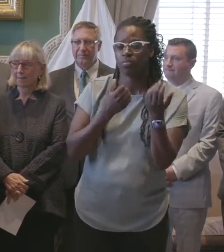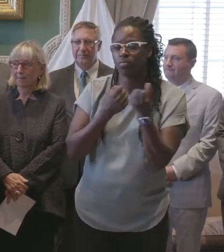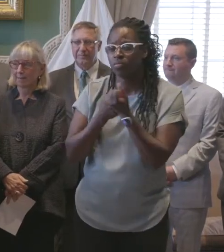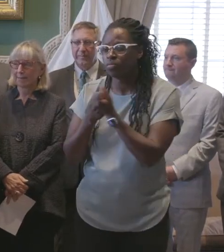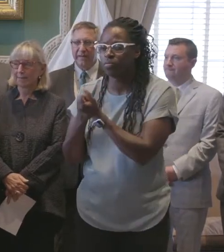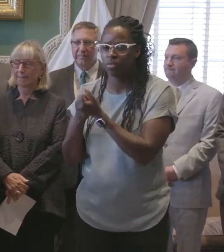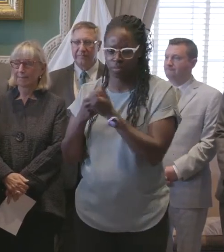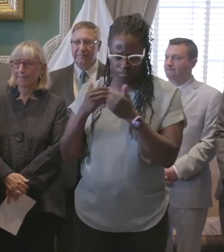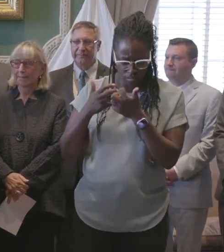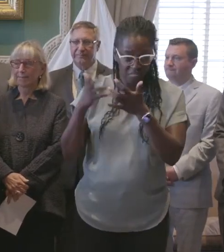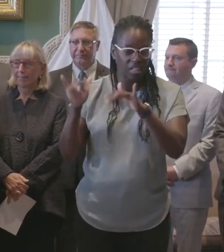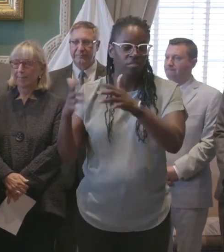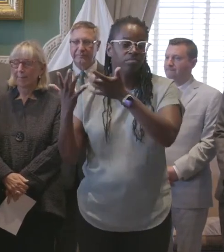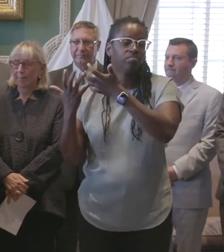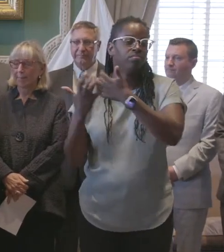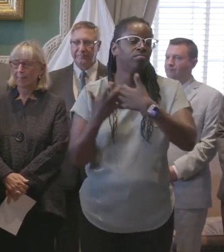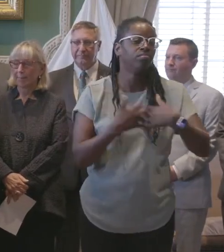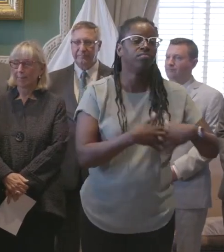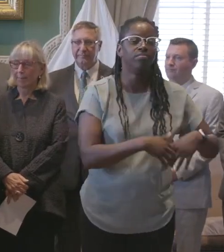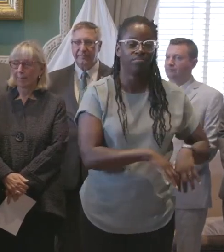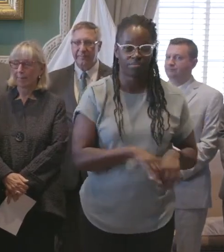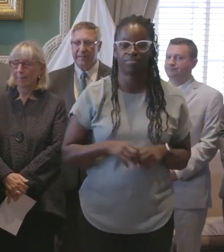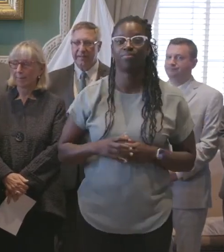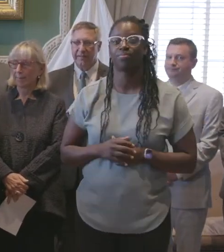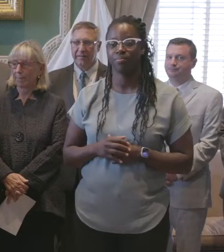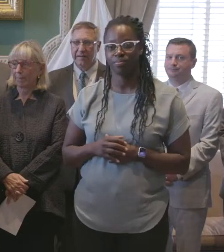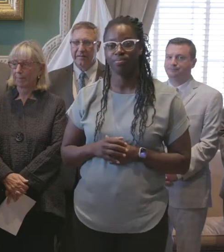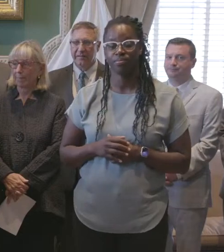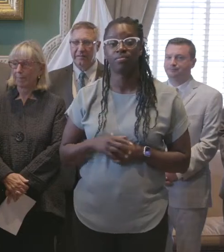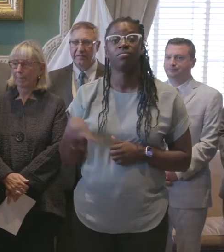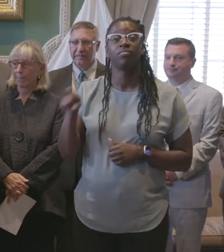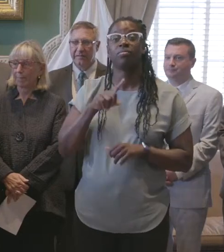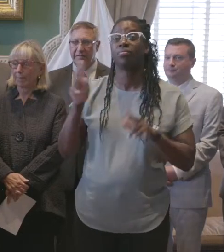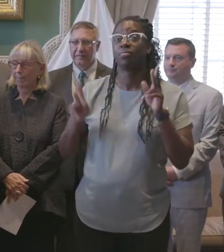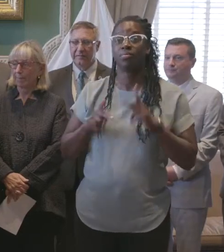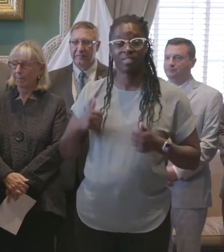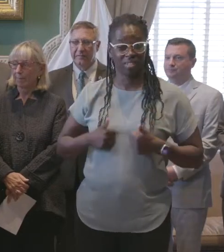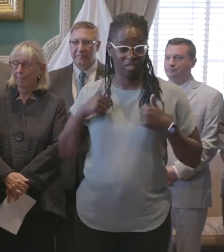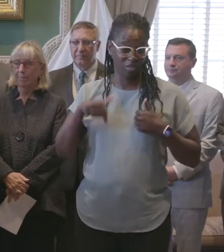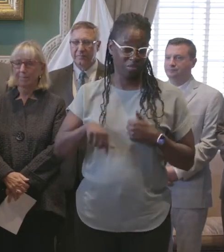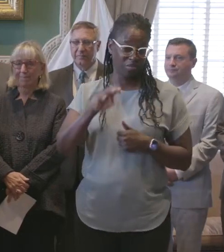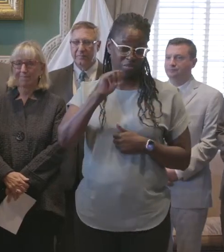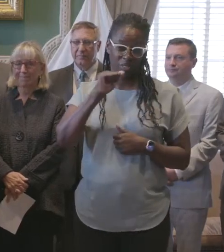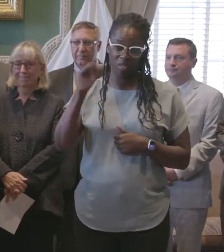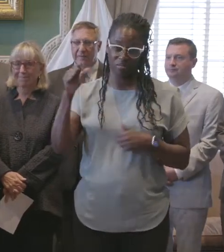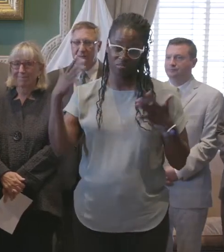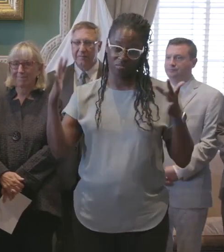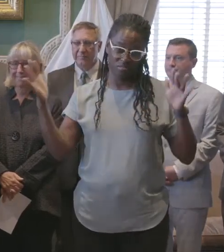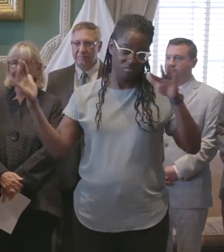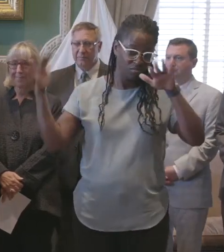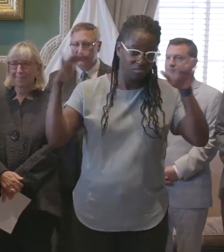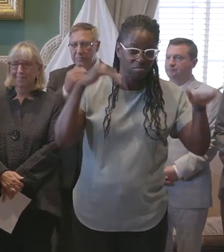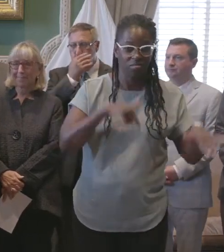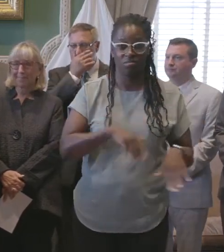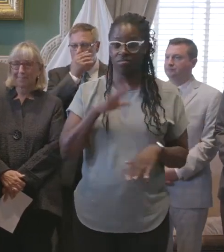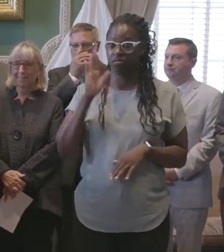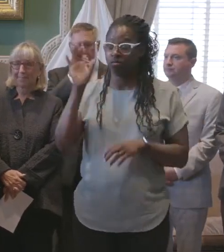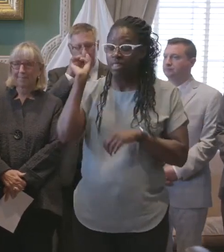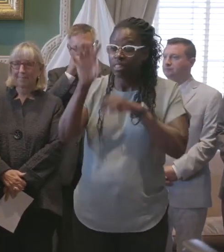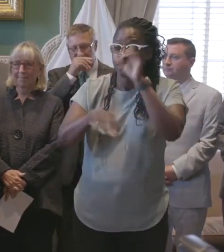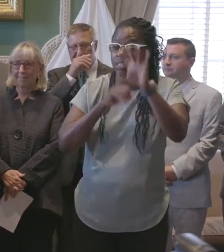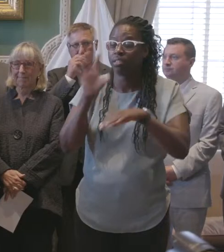the residents who advocated, who testified, who made calls, wrote letters, met with all of our